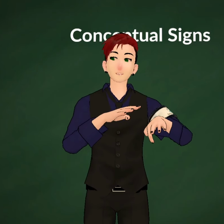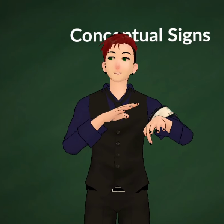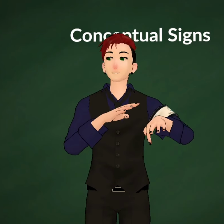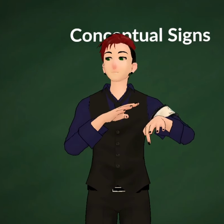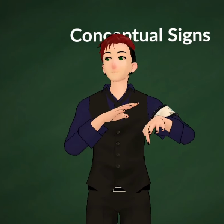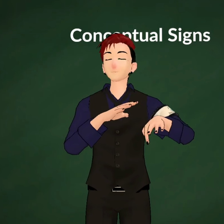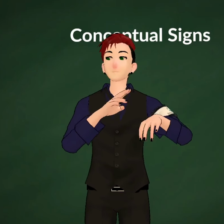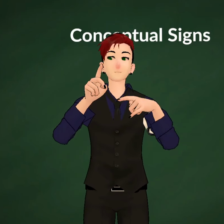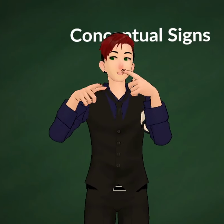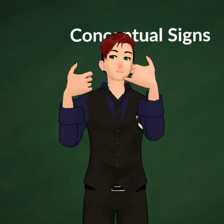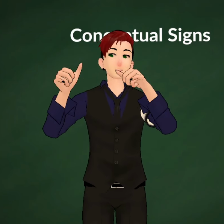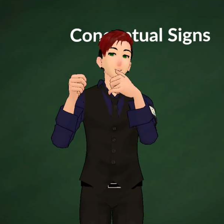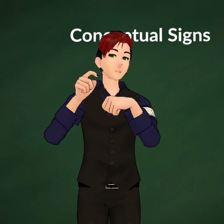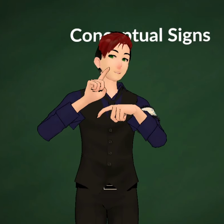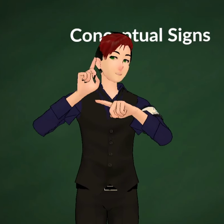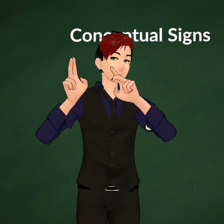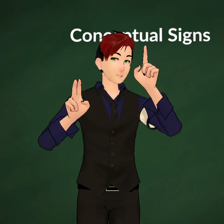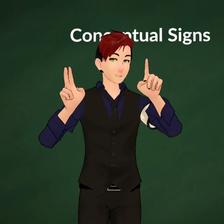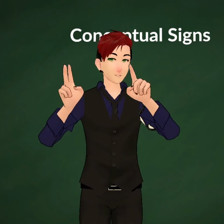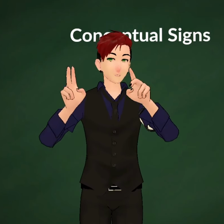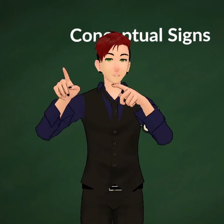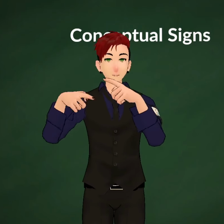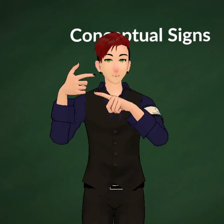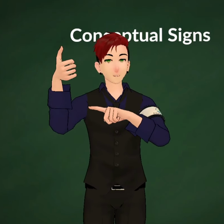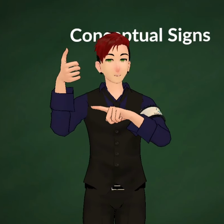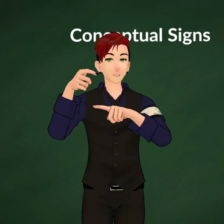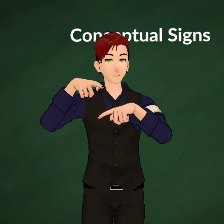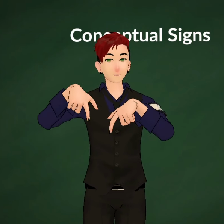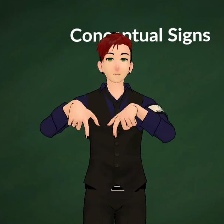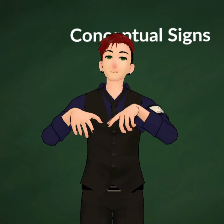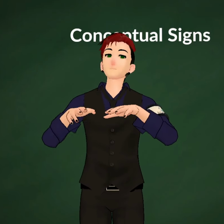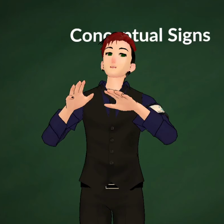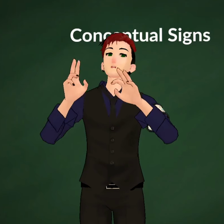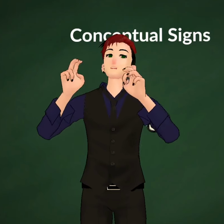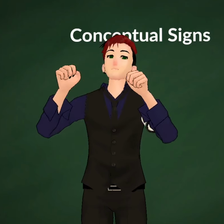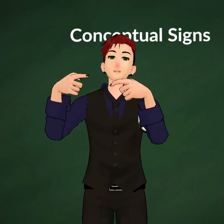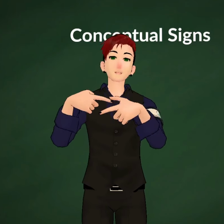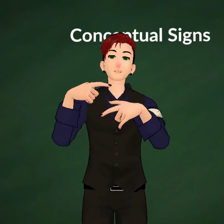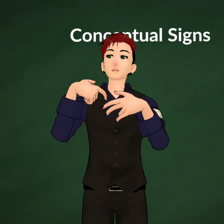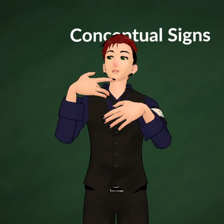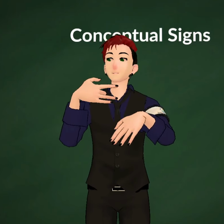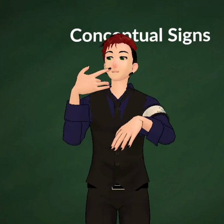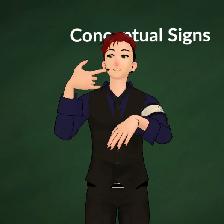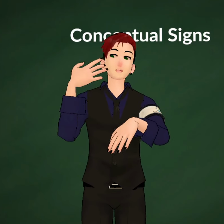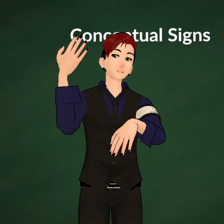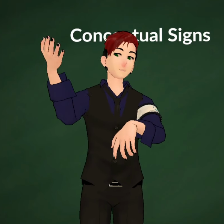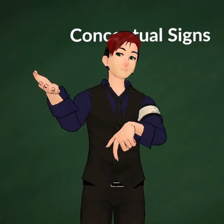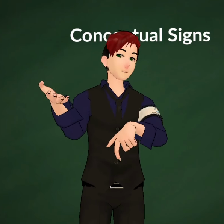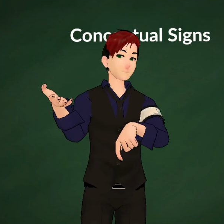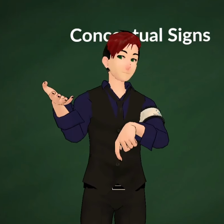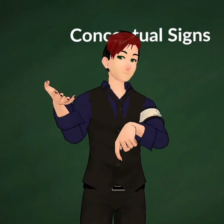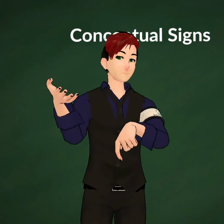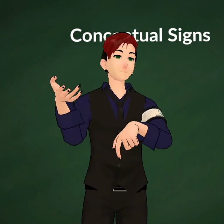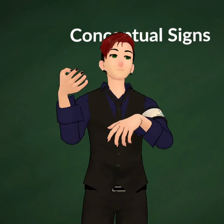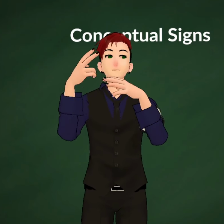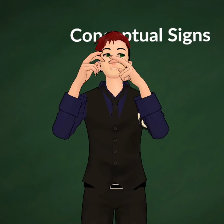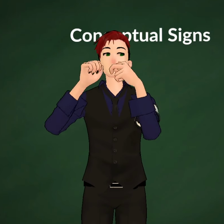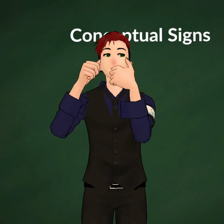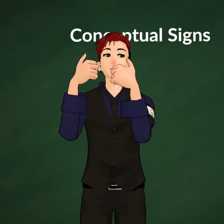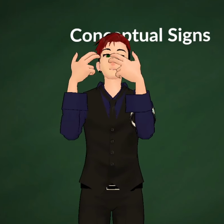descriptions. When I'm playing with deaf people, whenever they're DMing, oh my god, I feel like I'm there. Just because of